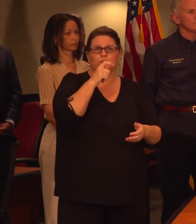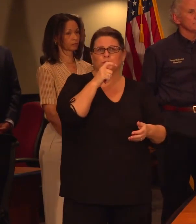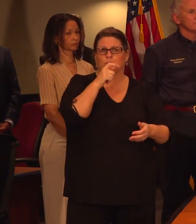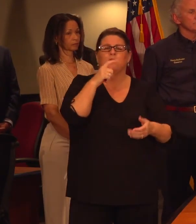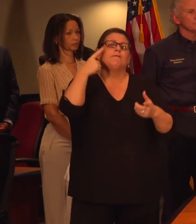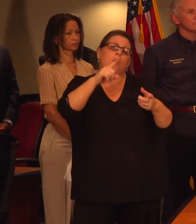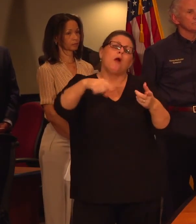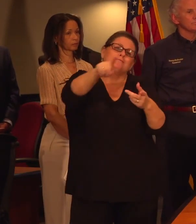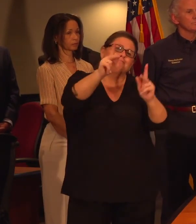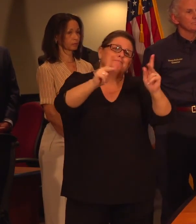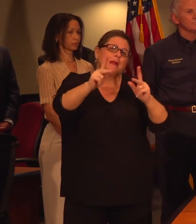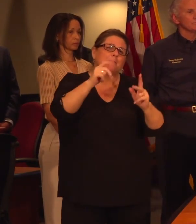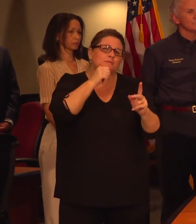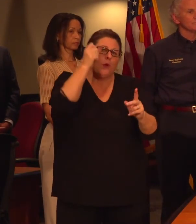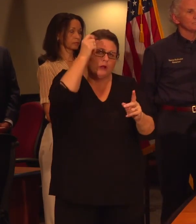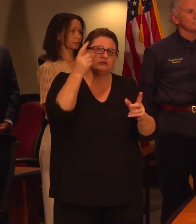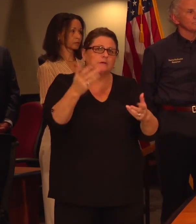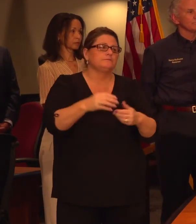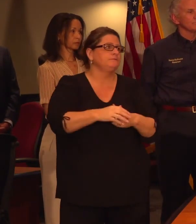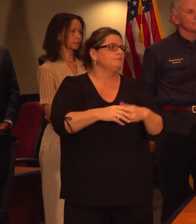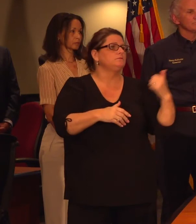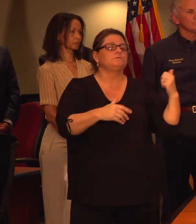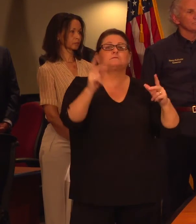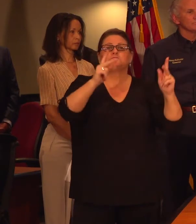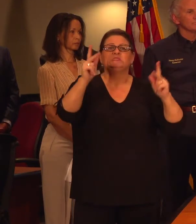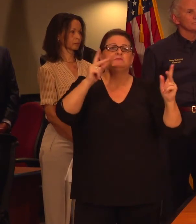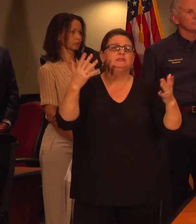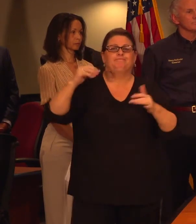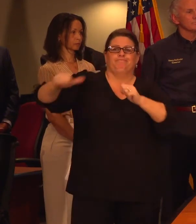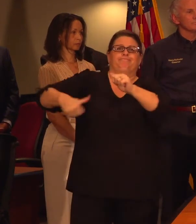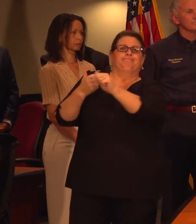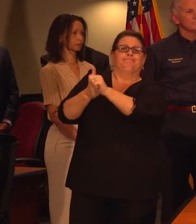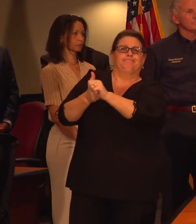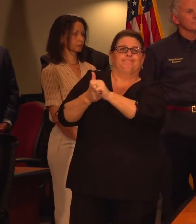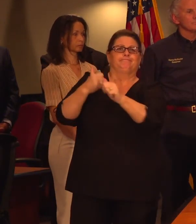understand who consider what's considered frontline? Well, there are often people in the background that work